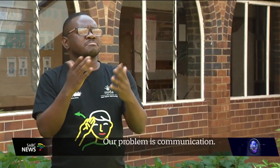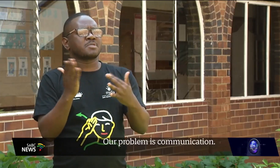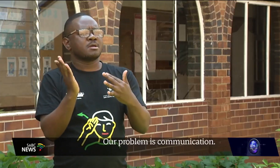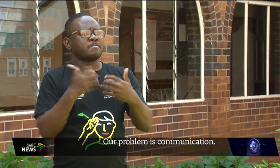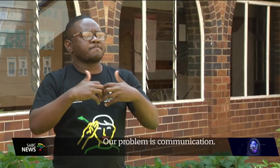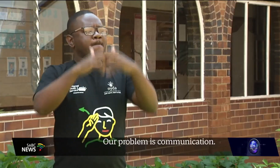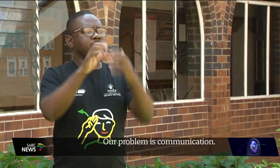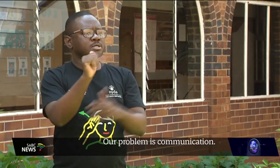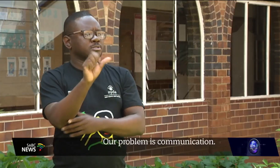just communication.